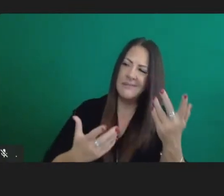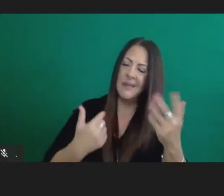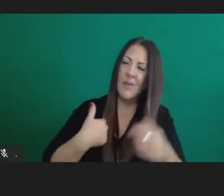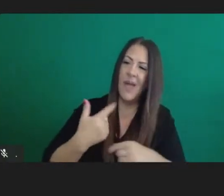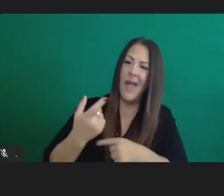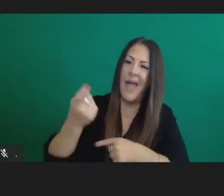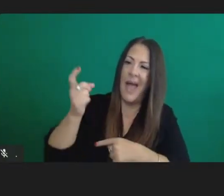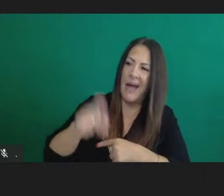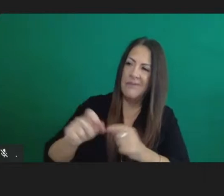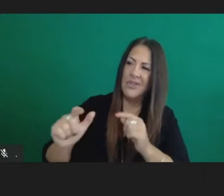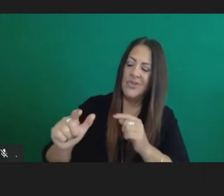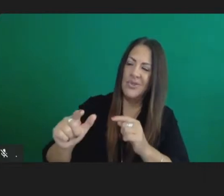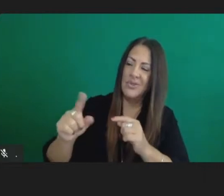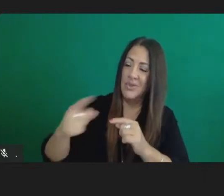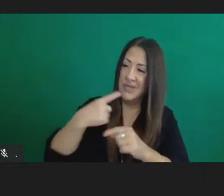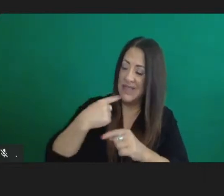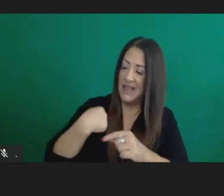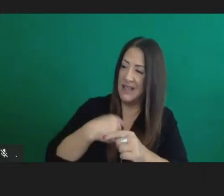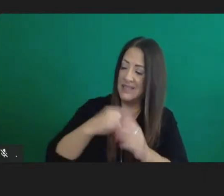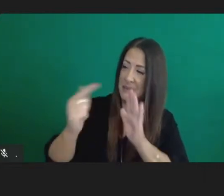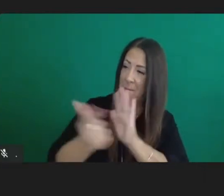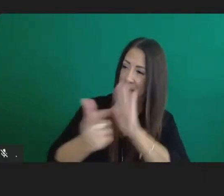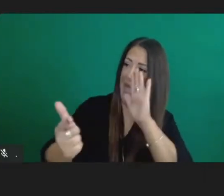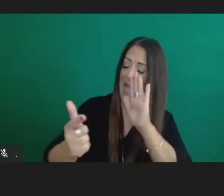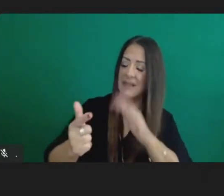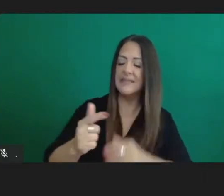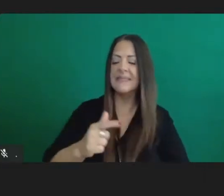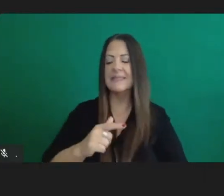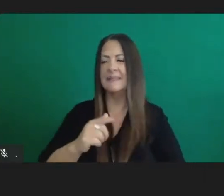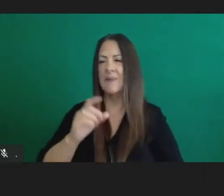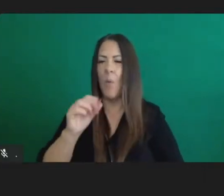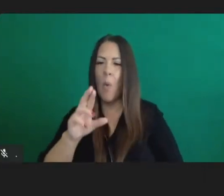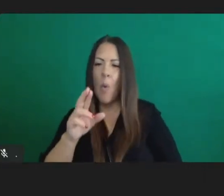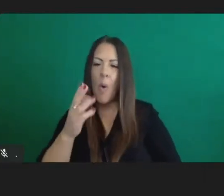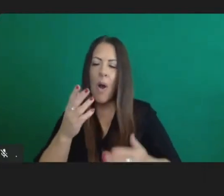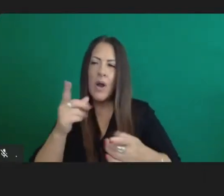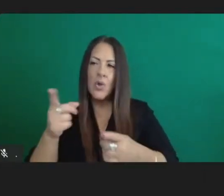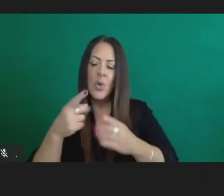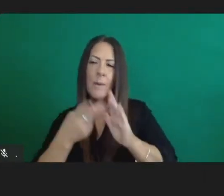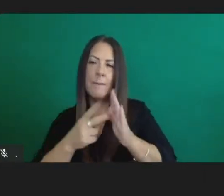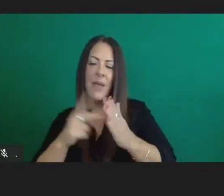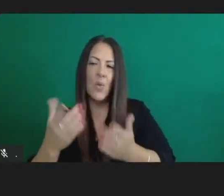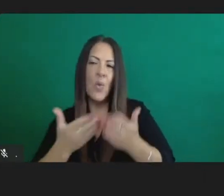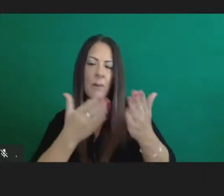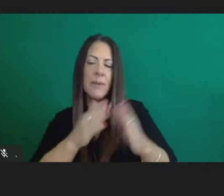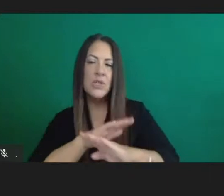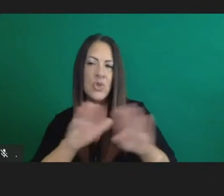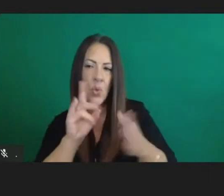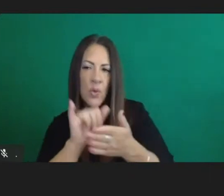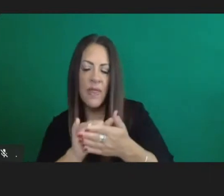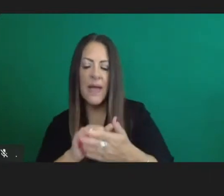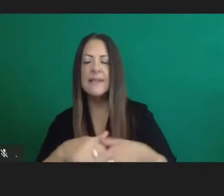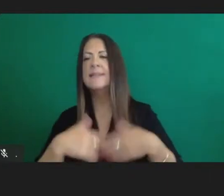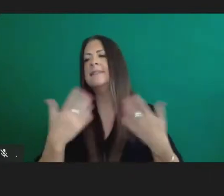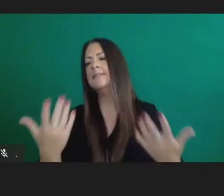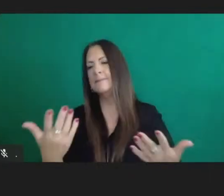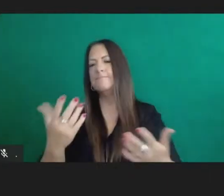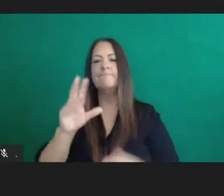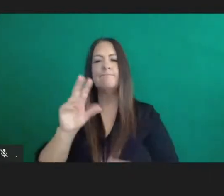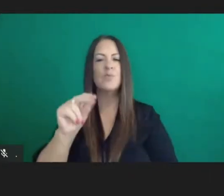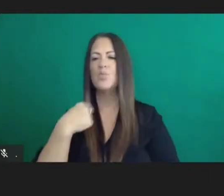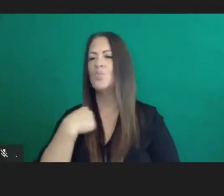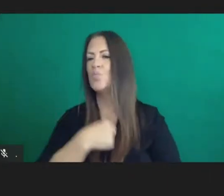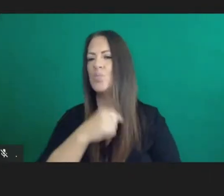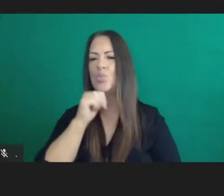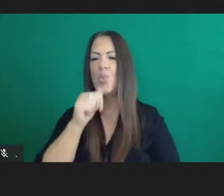absolutely banned? This is a recommendation. Does that mean that trick-or-treaters, there'll be some enforcement? Absolutely not. We